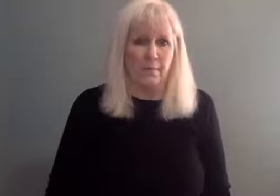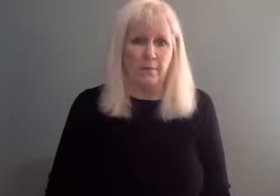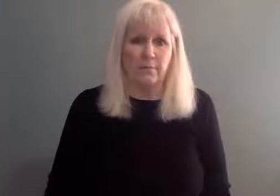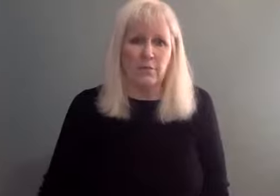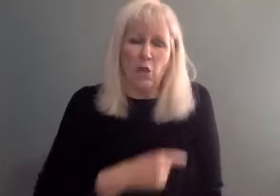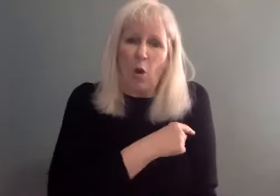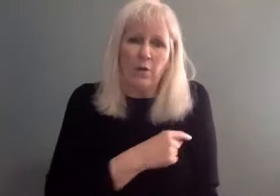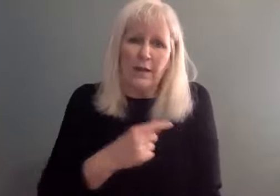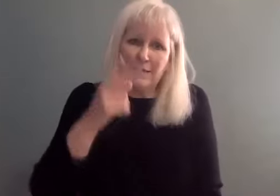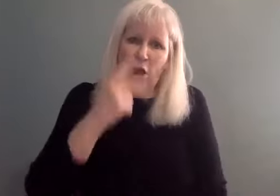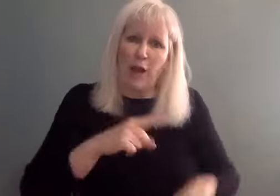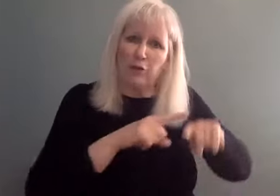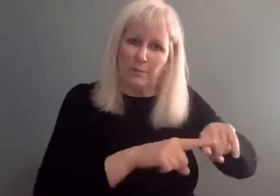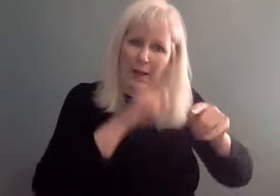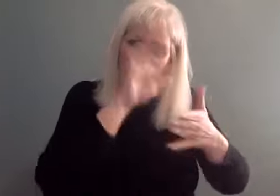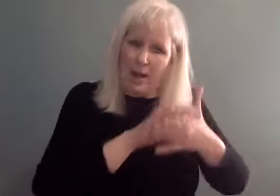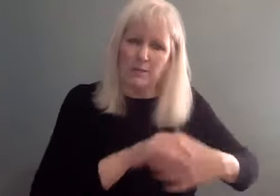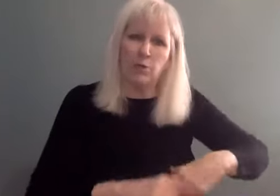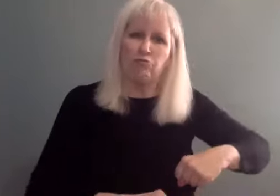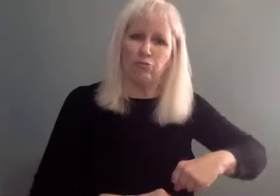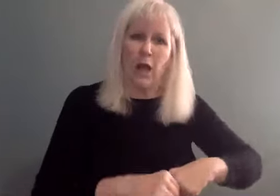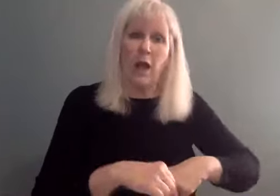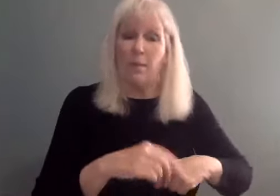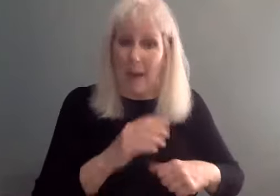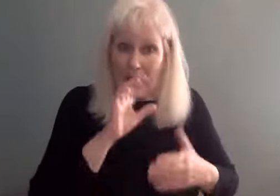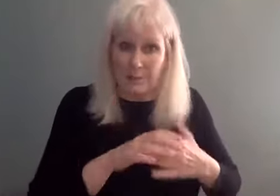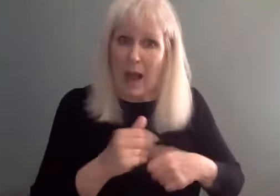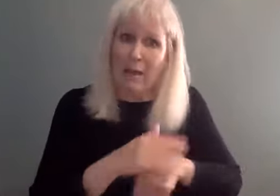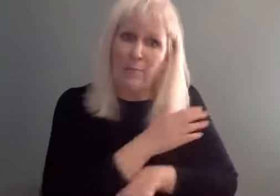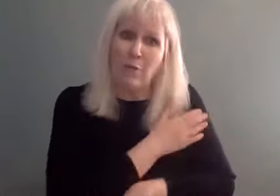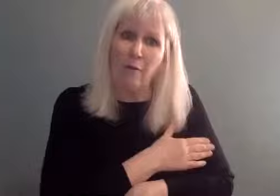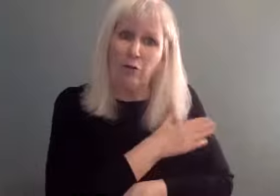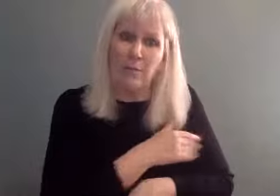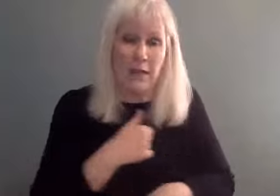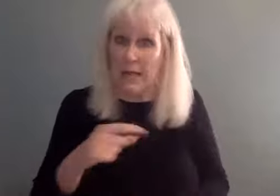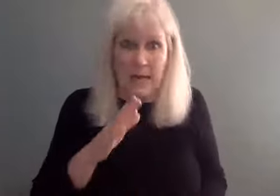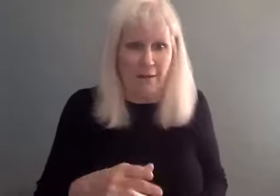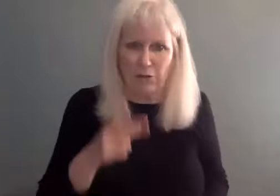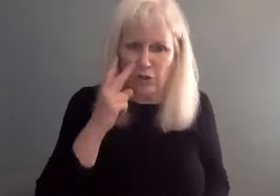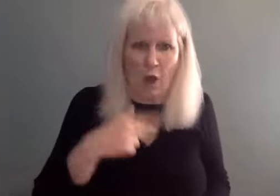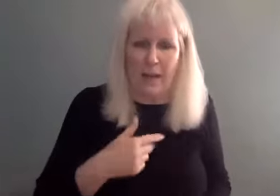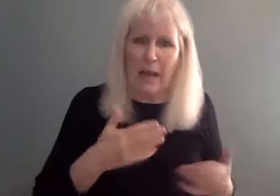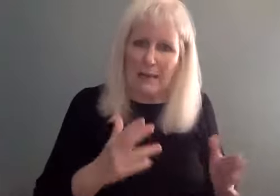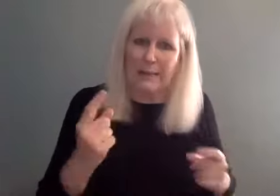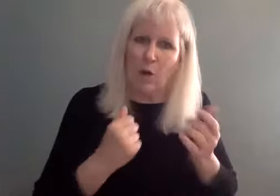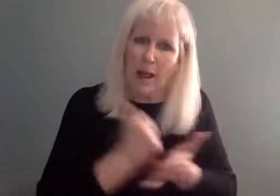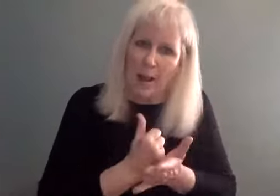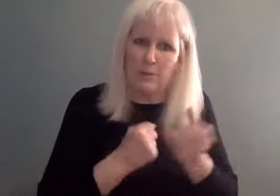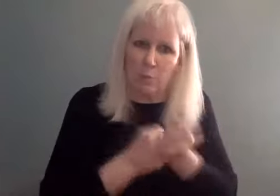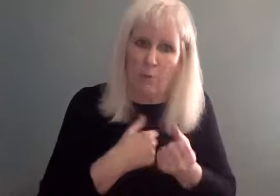shoulder, that I would let him comfort me, my husband. And he had never seen that before. But you got me there. You got me there, and